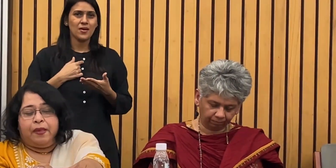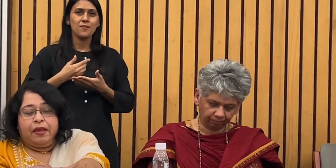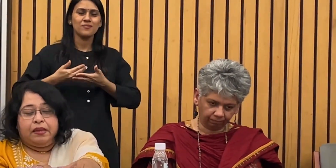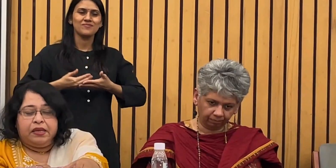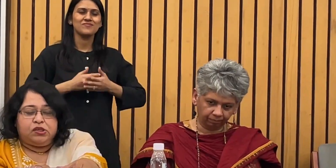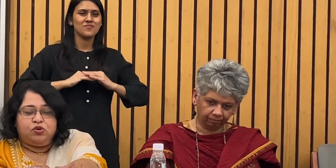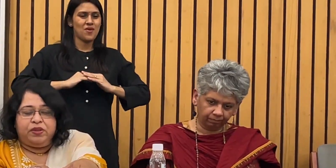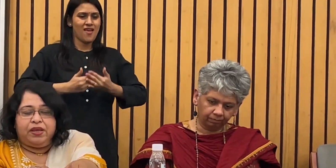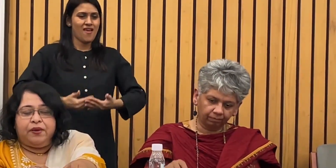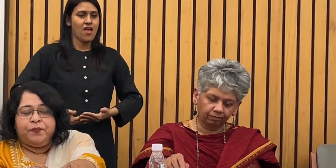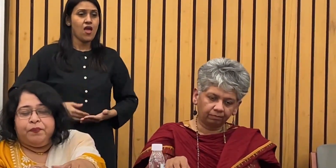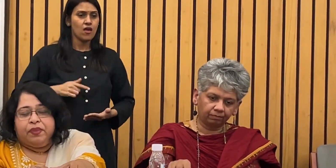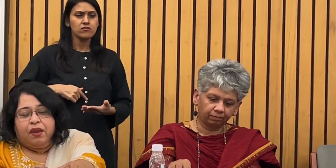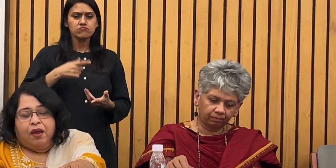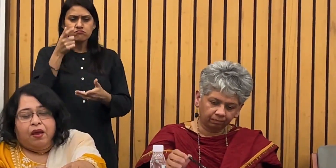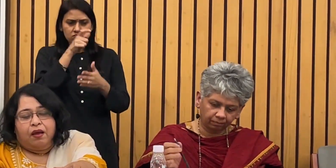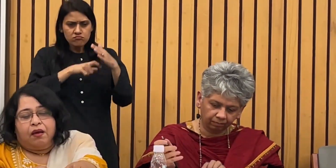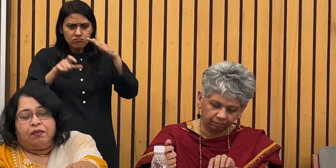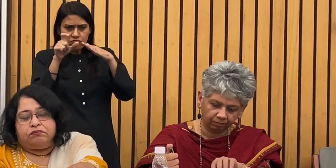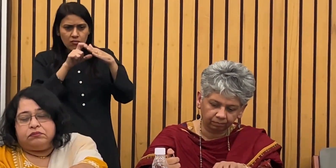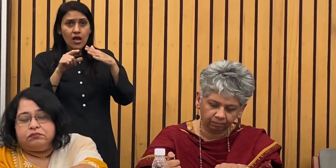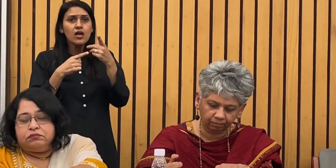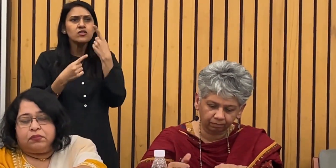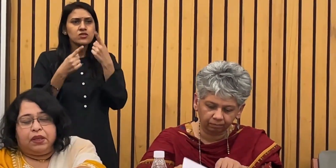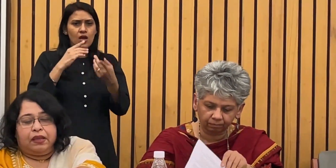counseling needs to be there.